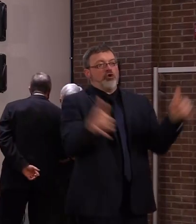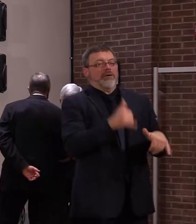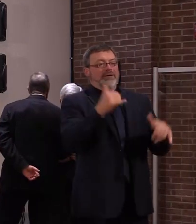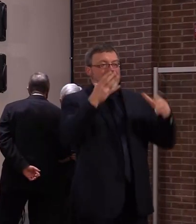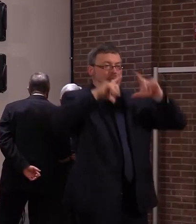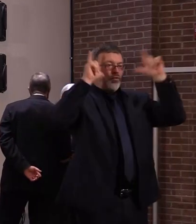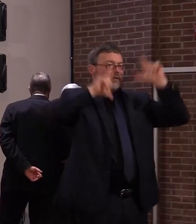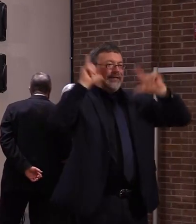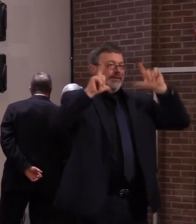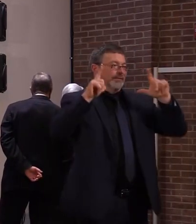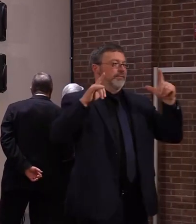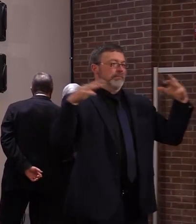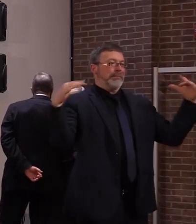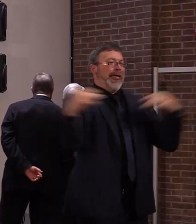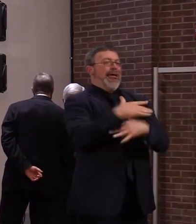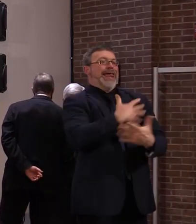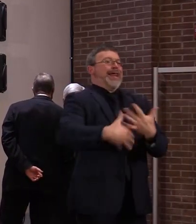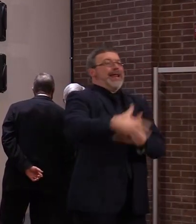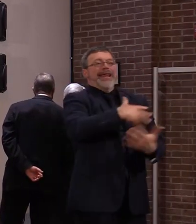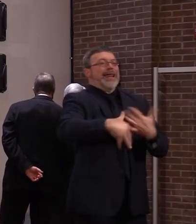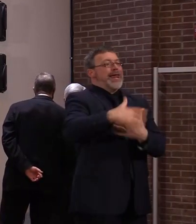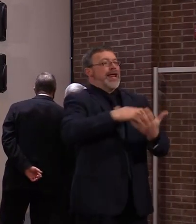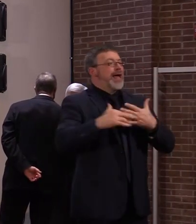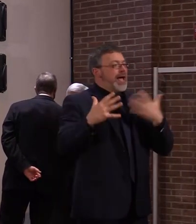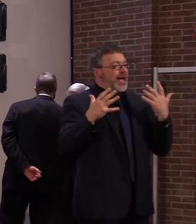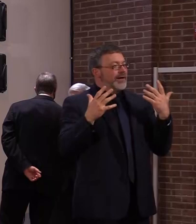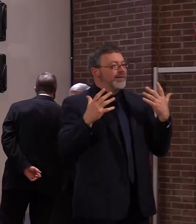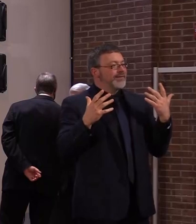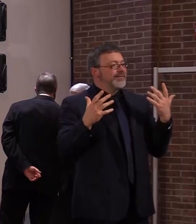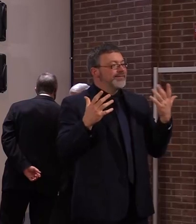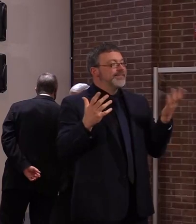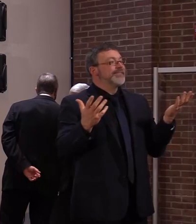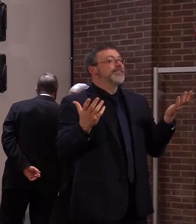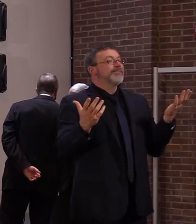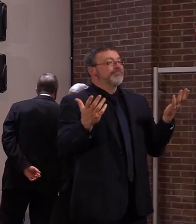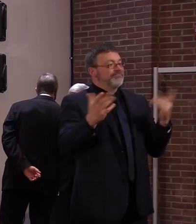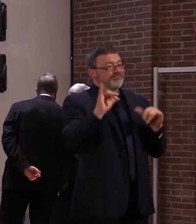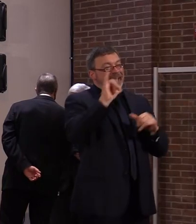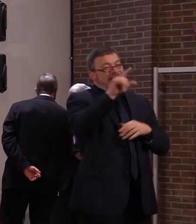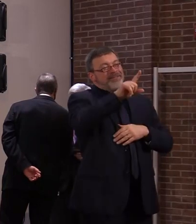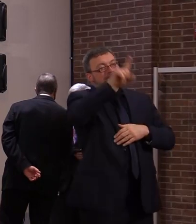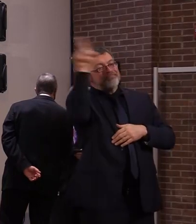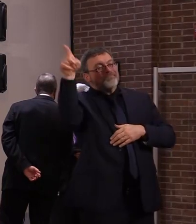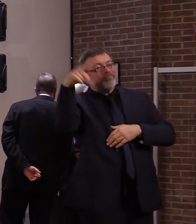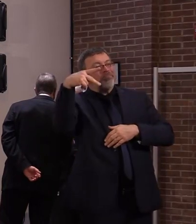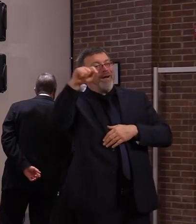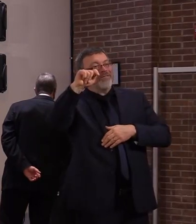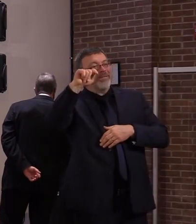a little bit like what happened in Provincetown, Massachusetts a number of months ago.